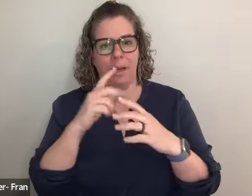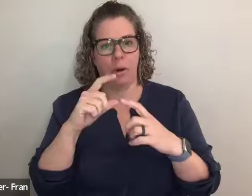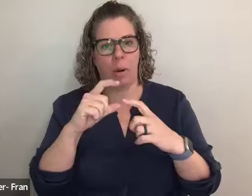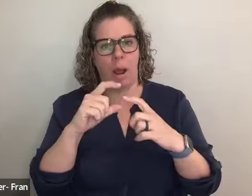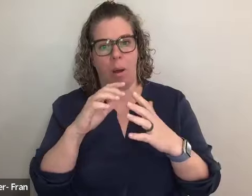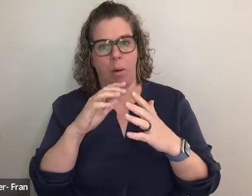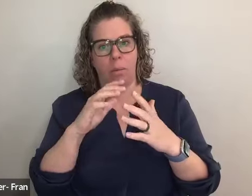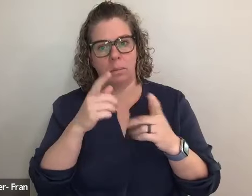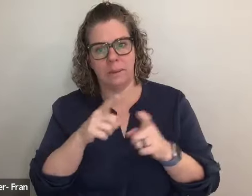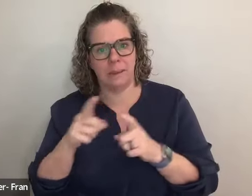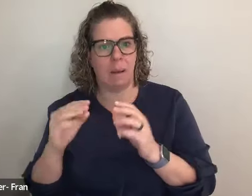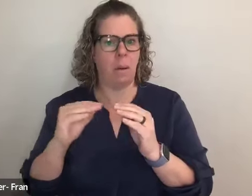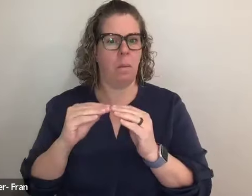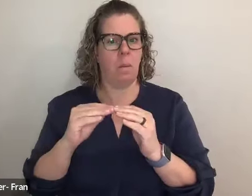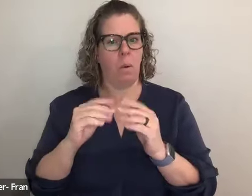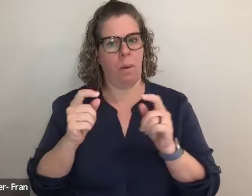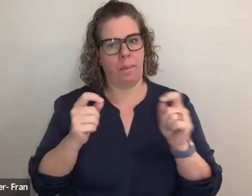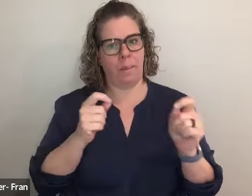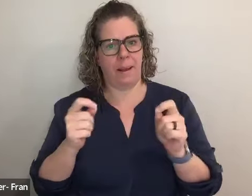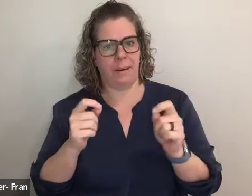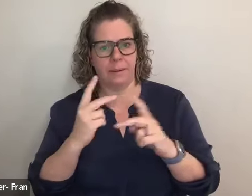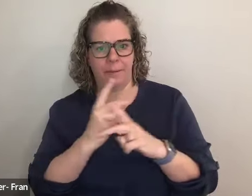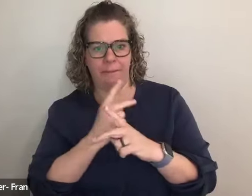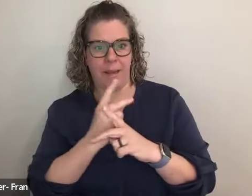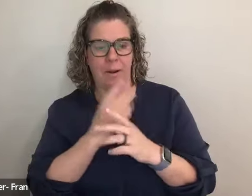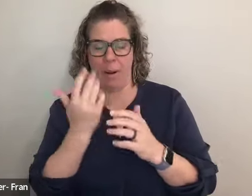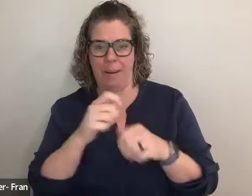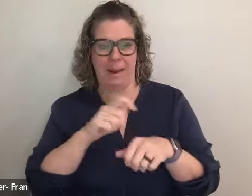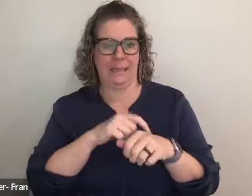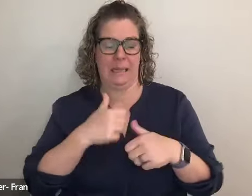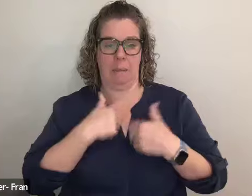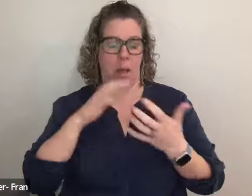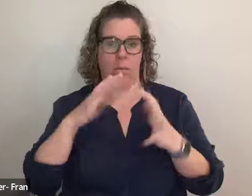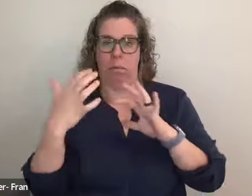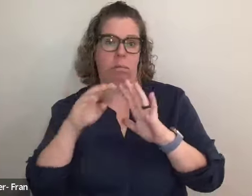little bit more tactfully, navigate the spiral with more grace.